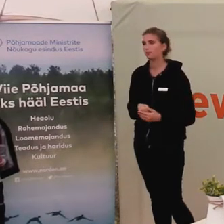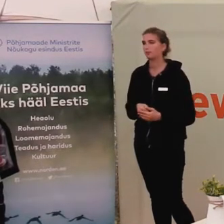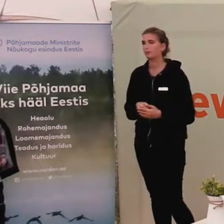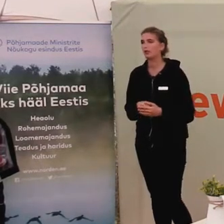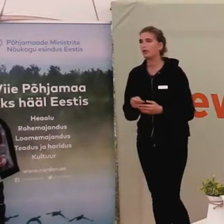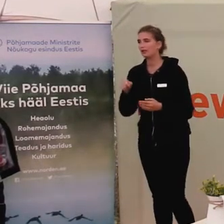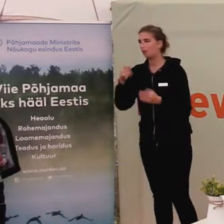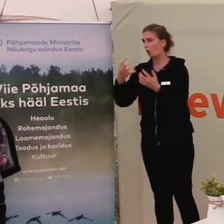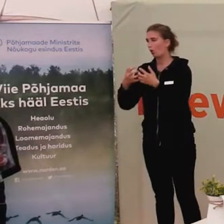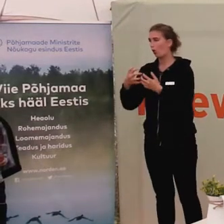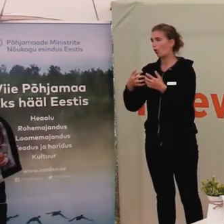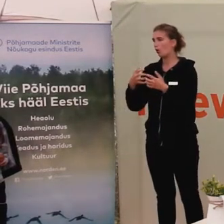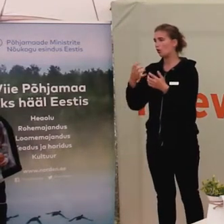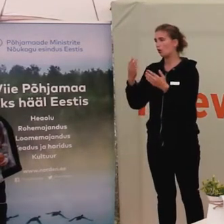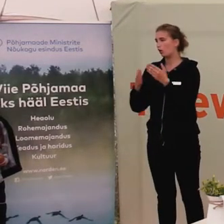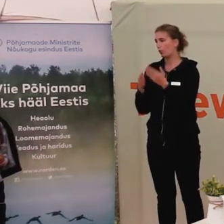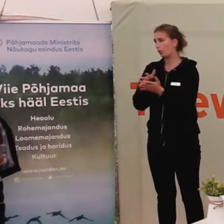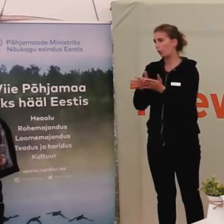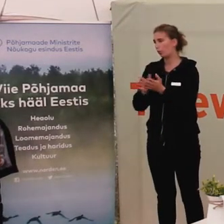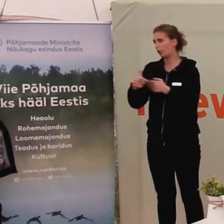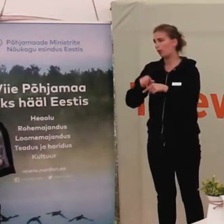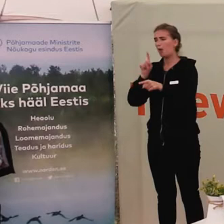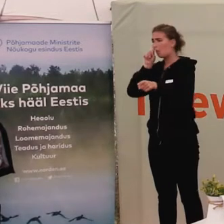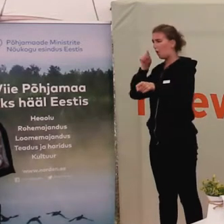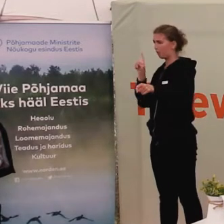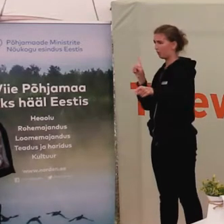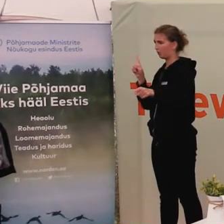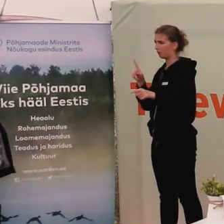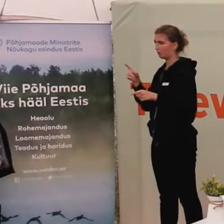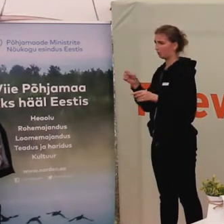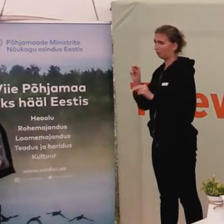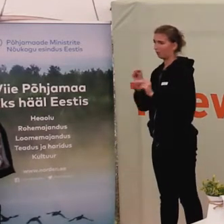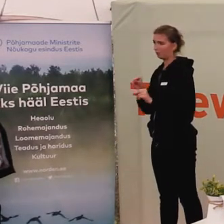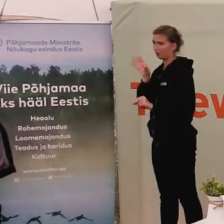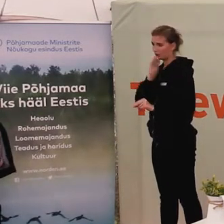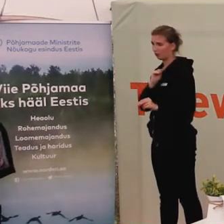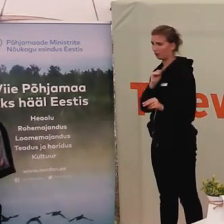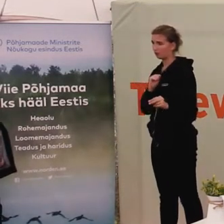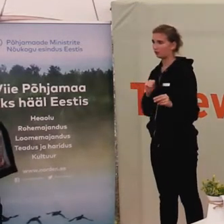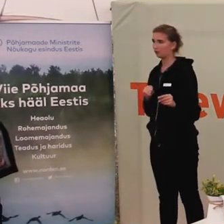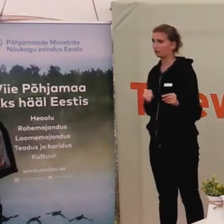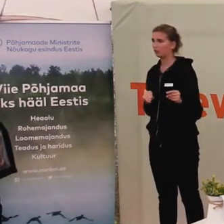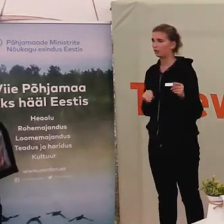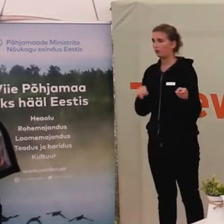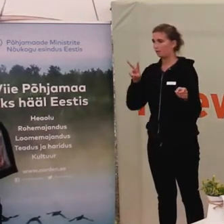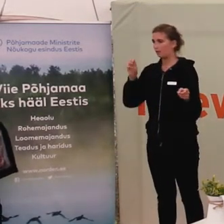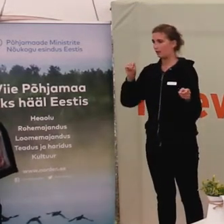I mean, it's. I'm sure something can be invented. But yeah. You can introduce VAT for